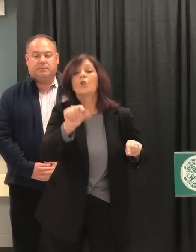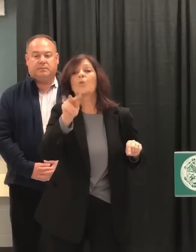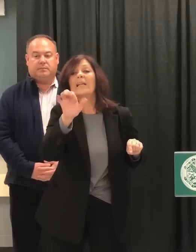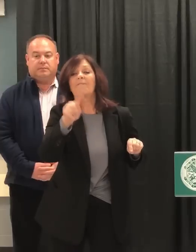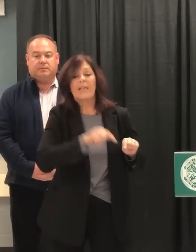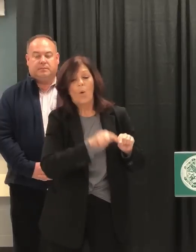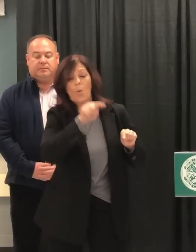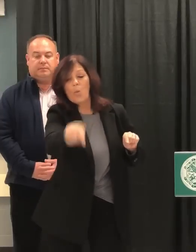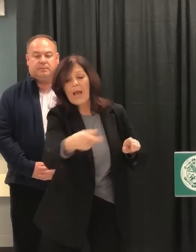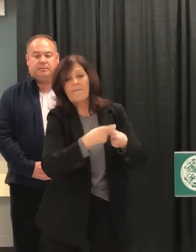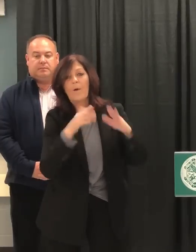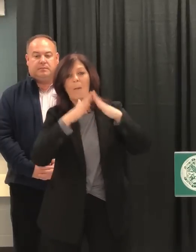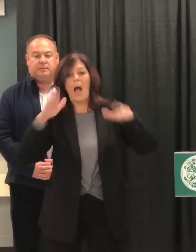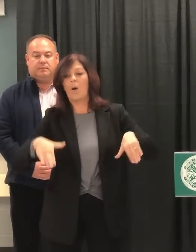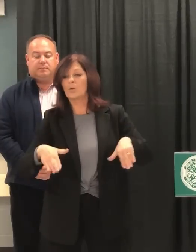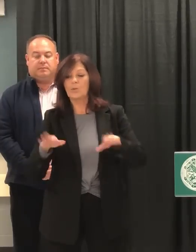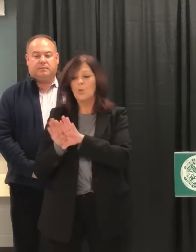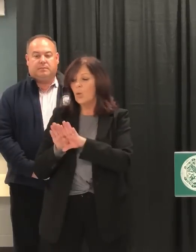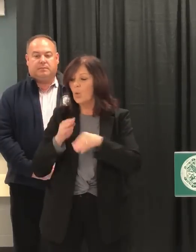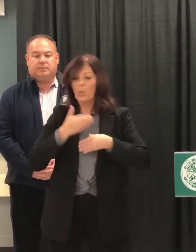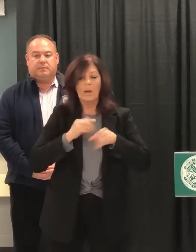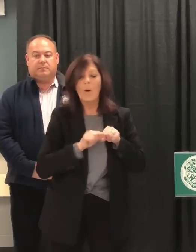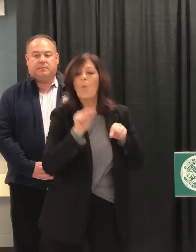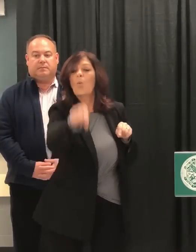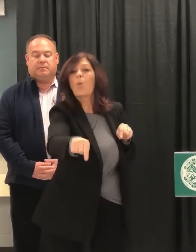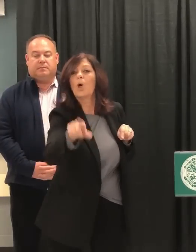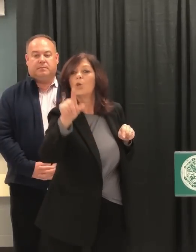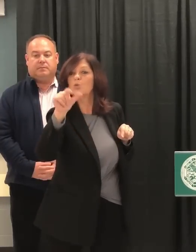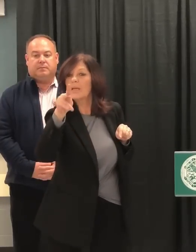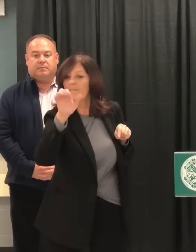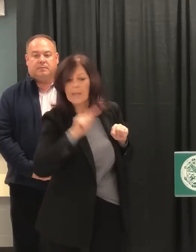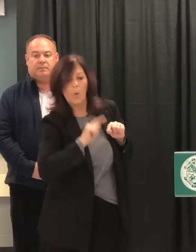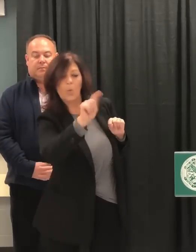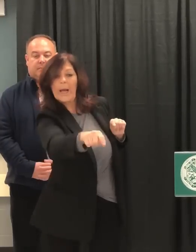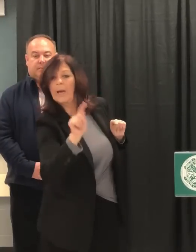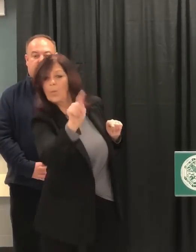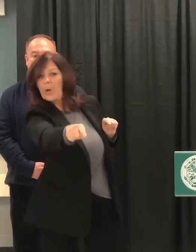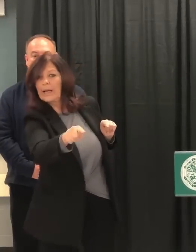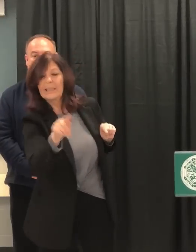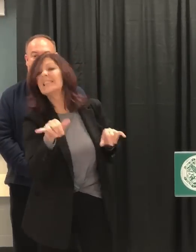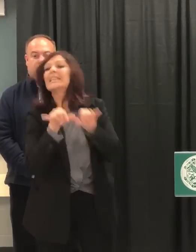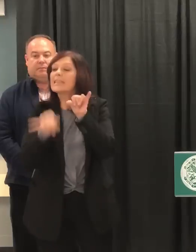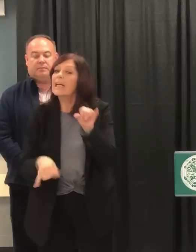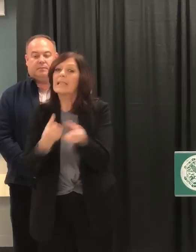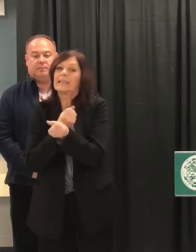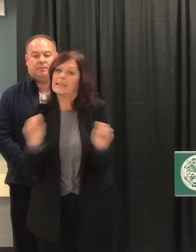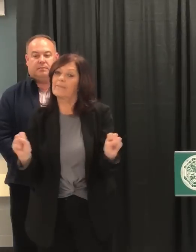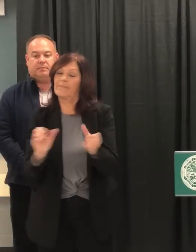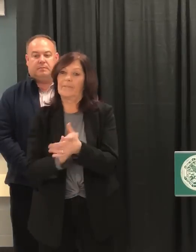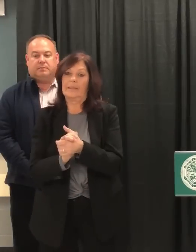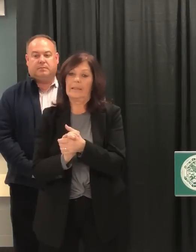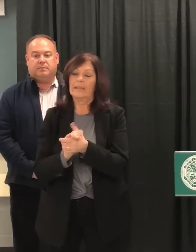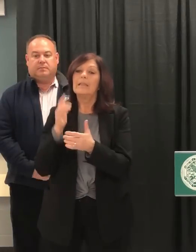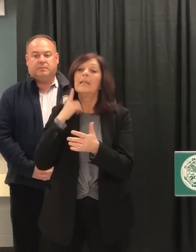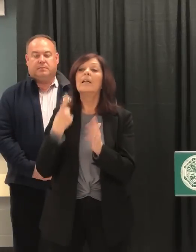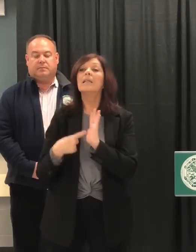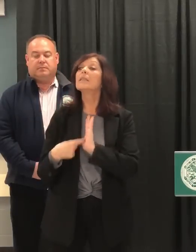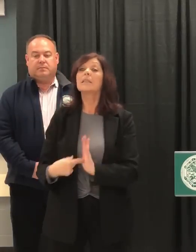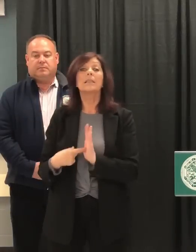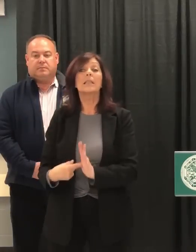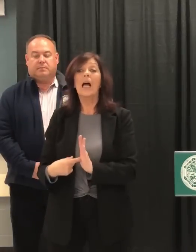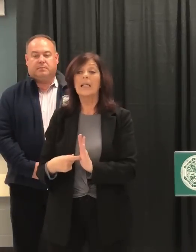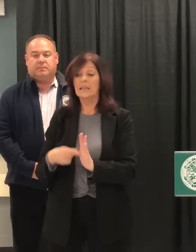house, 20 feet away from any door, window, or vent that leads into your house. You have to stay safe. Signs of carbon